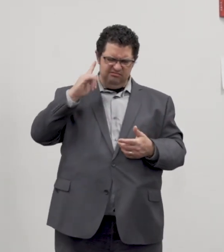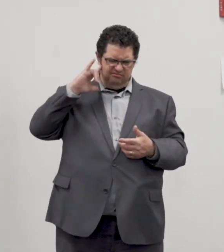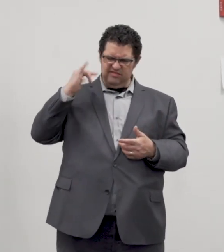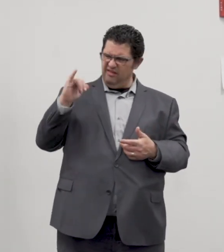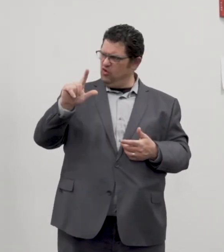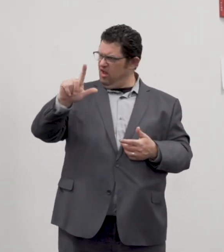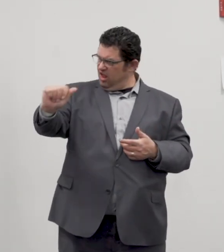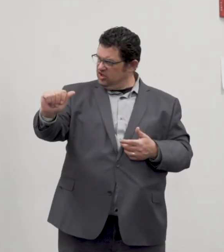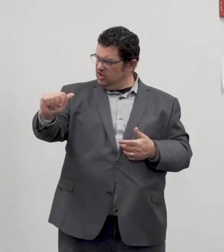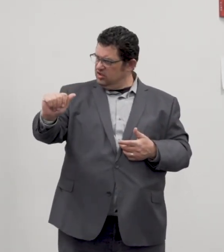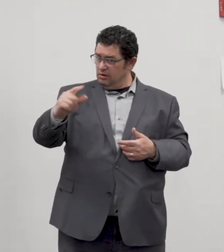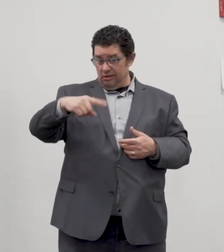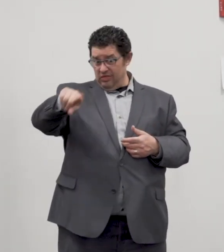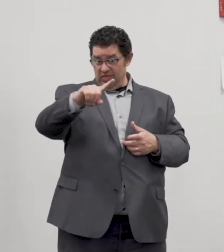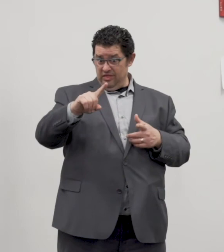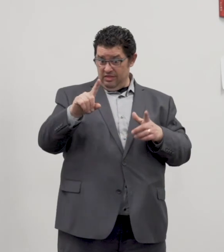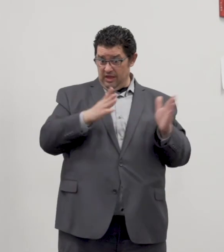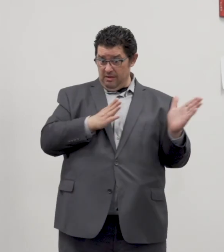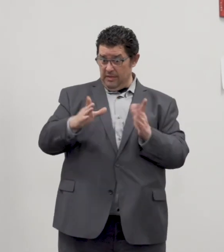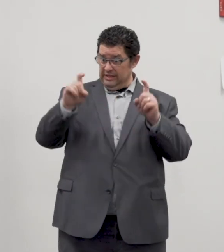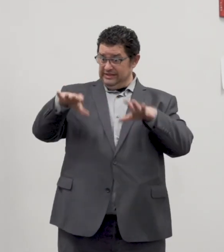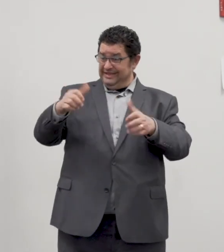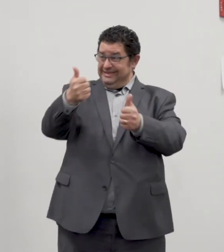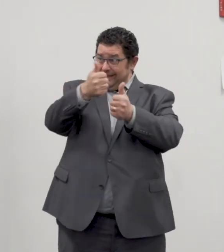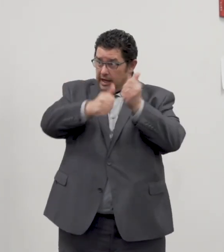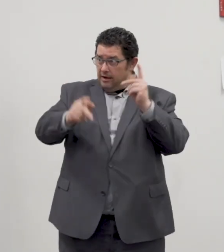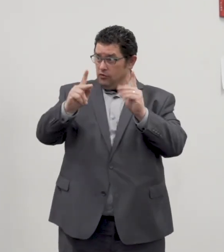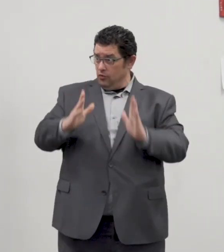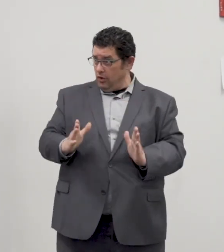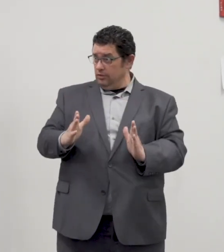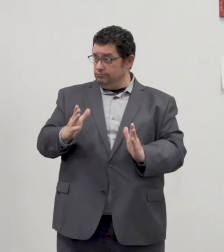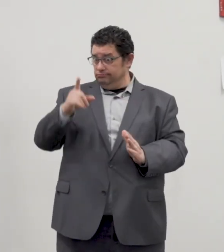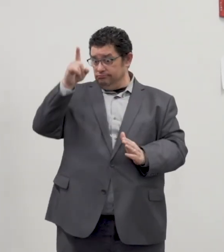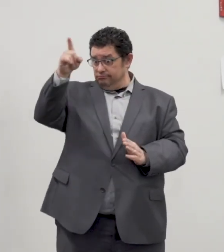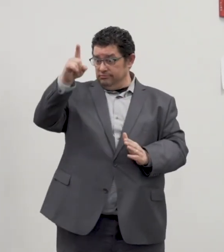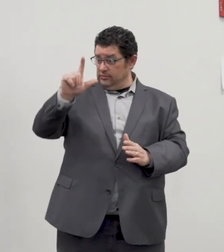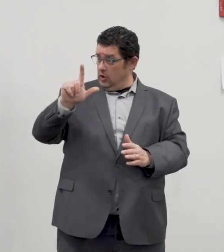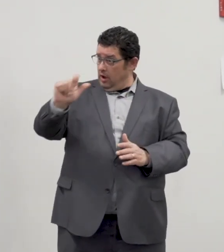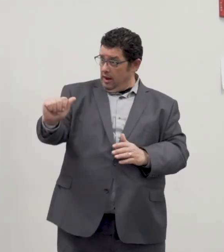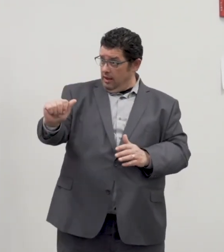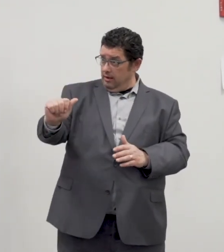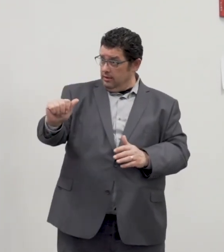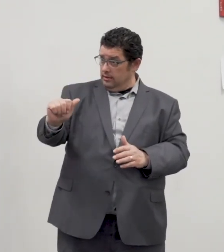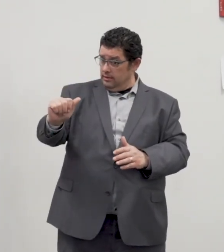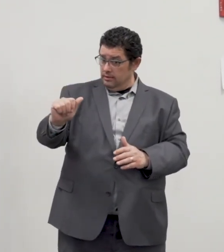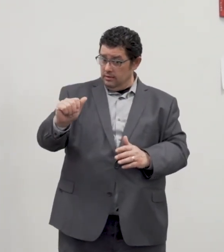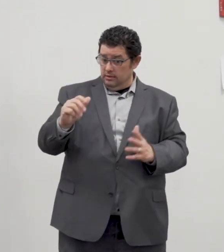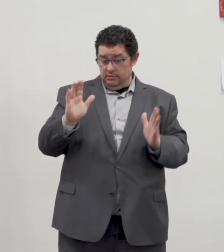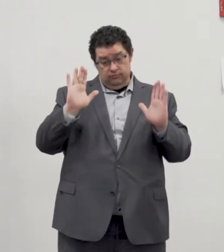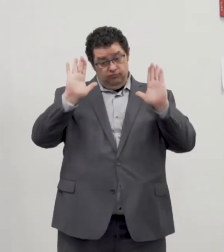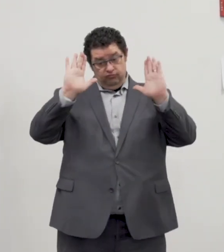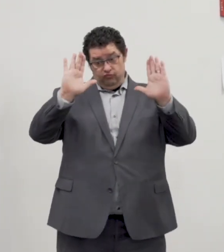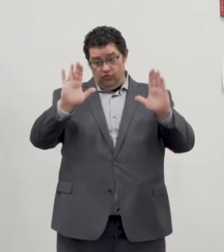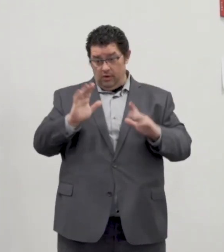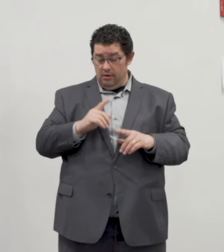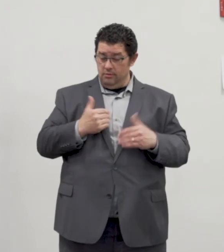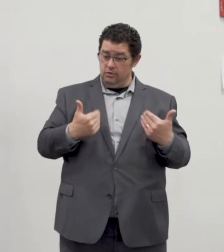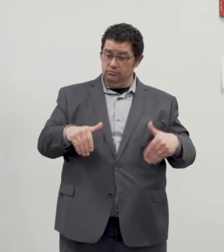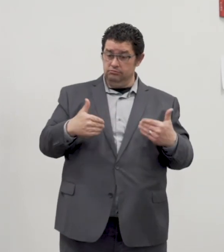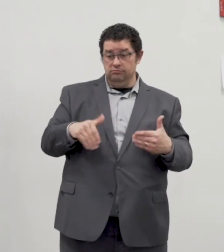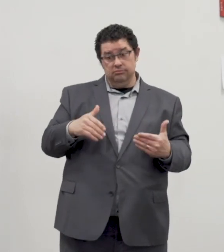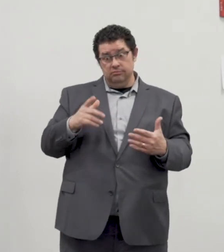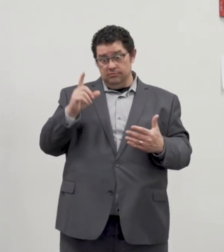test everybody in Los Angeles. That's great. I expect that they'll have to plan that out over time as the testing supplies come